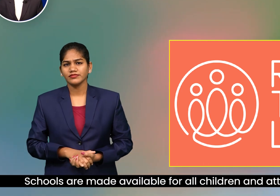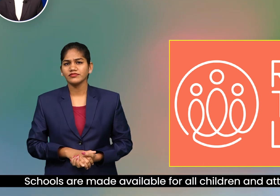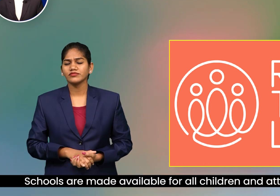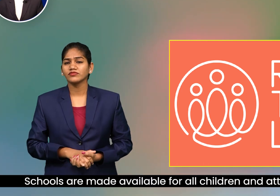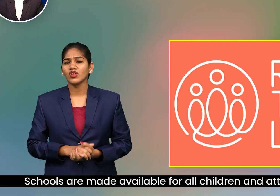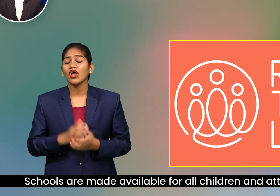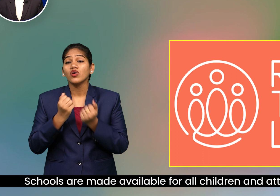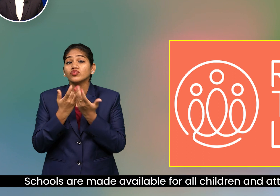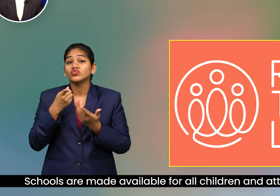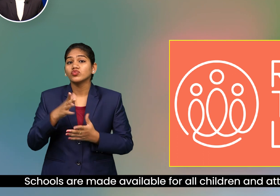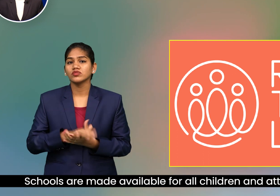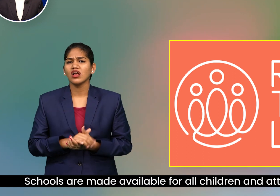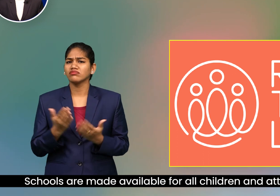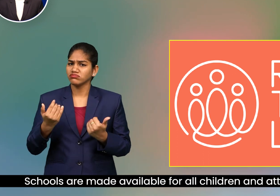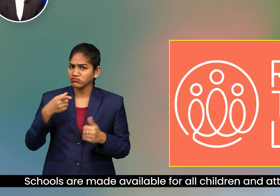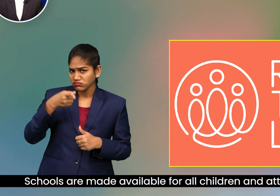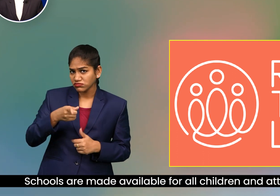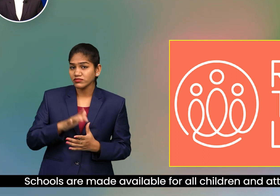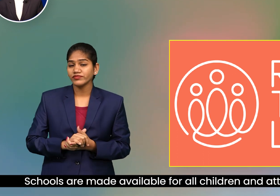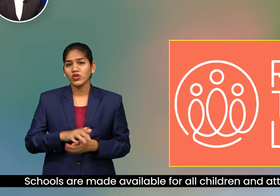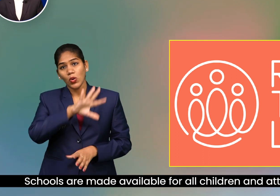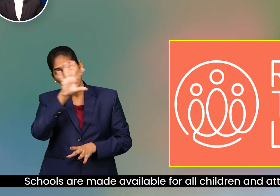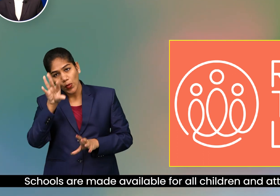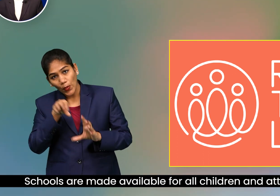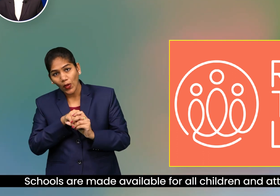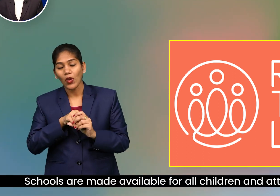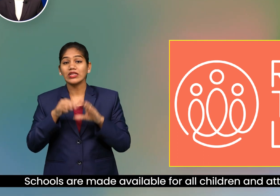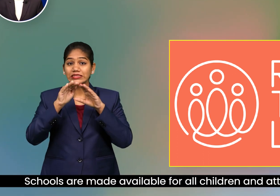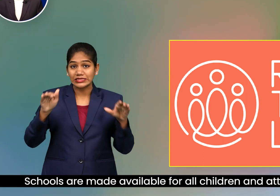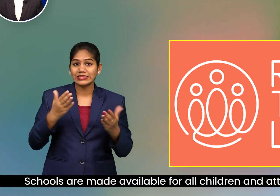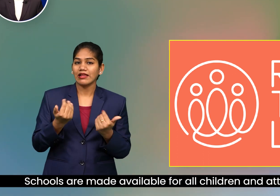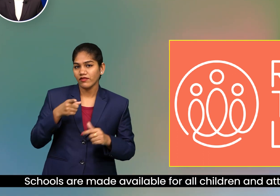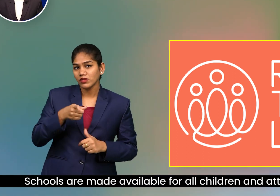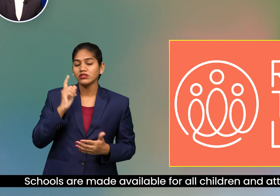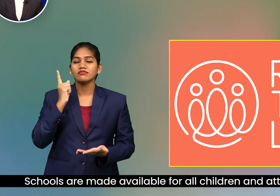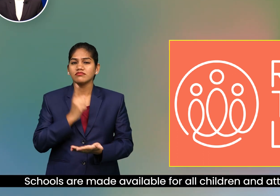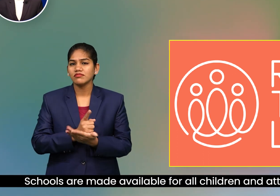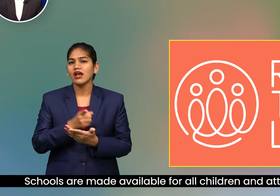Schools are made available for all children and attendance required.